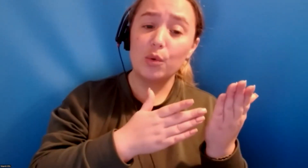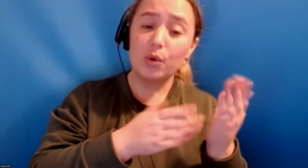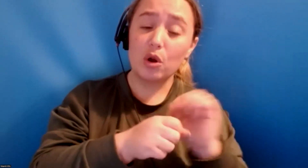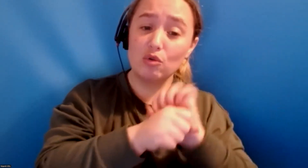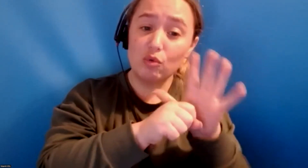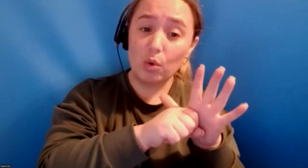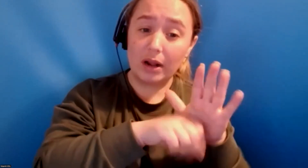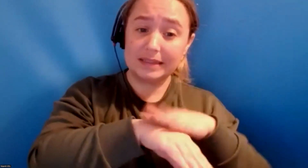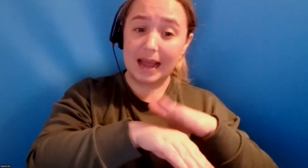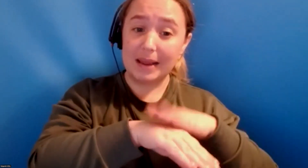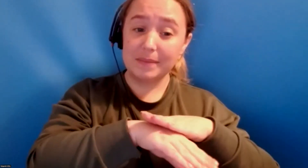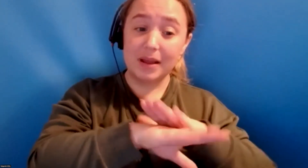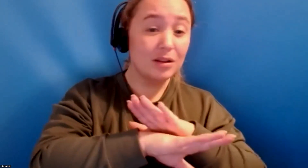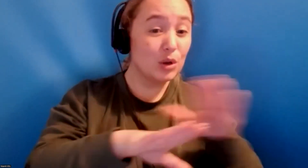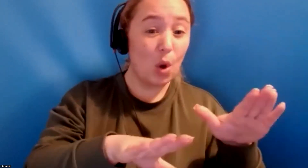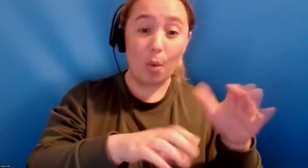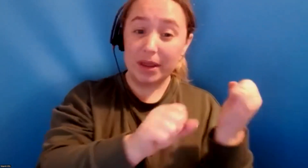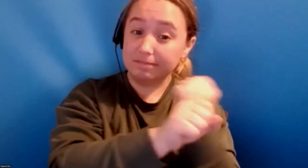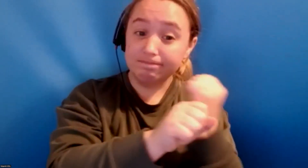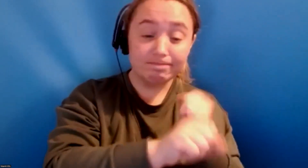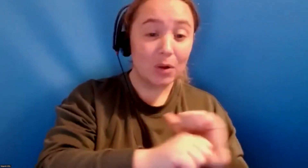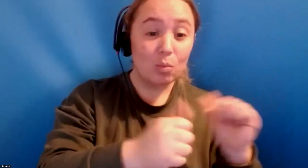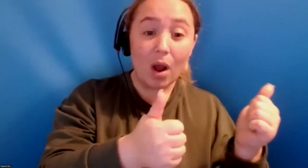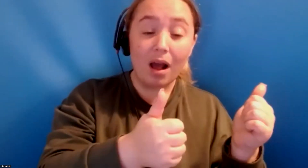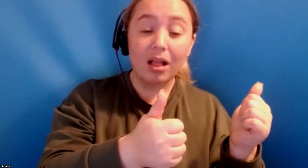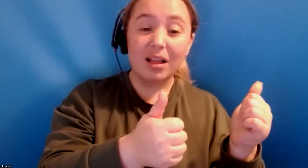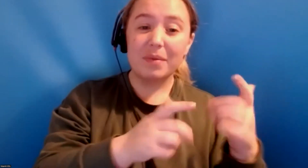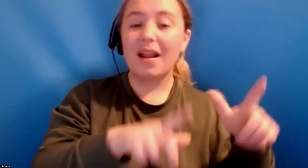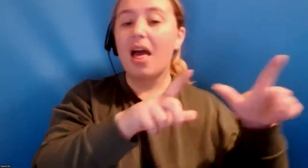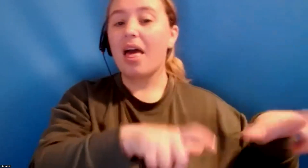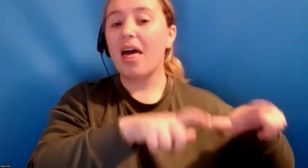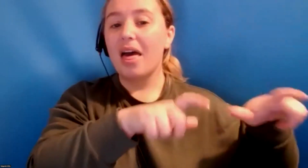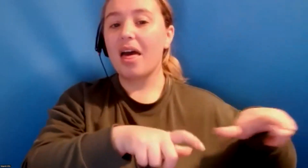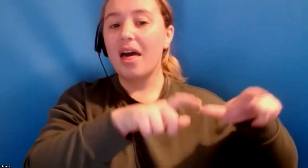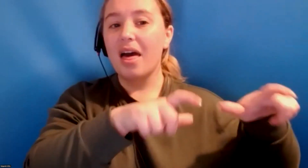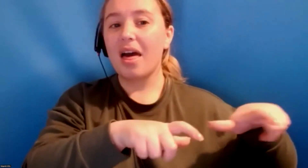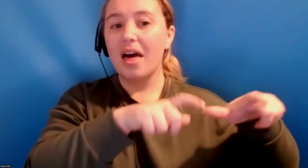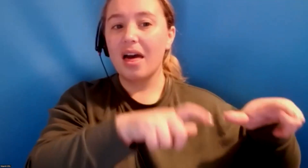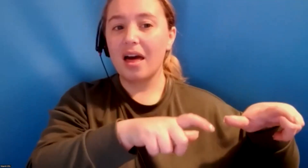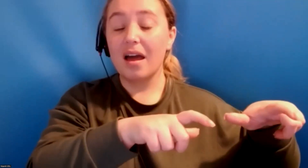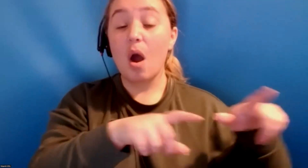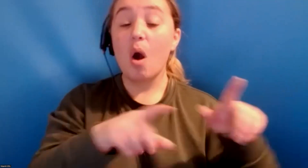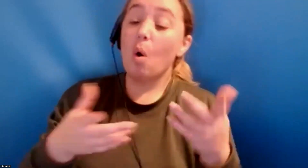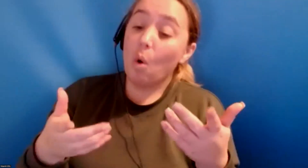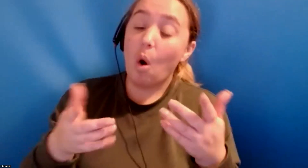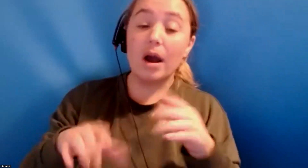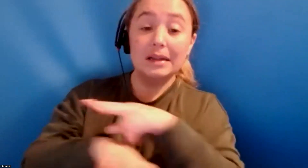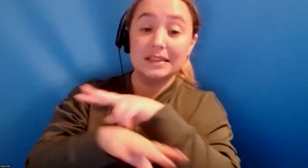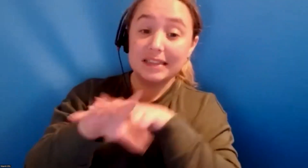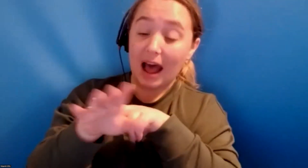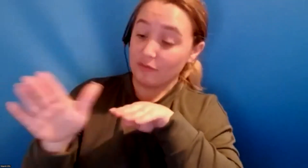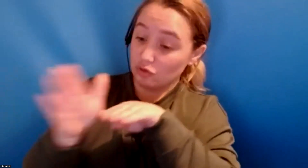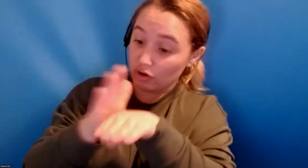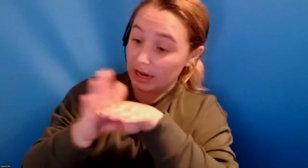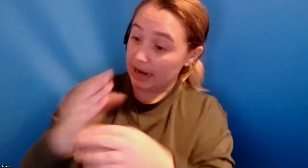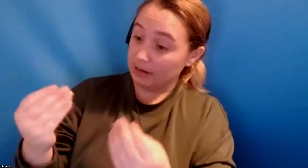maintained. And also, staff may have gone through training to use that equipment, but during the period of time I've just highlighted, maybe they've